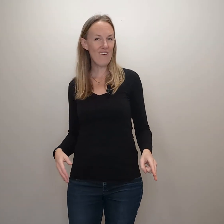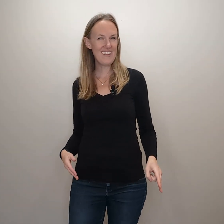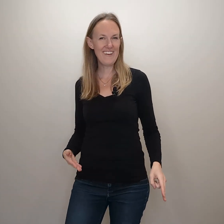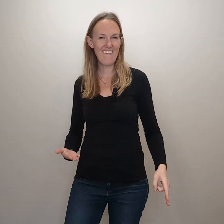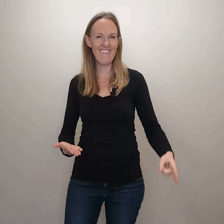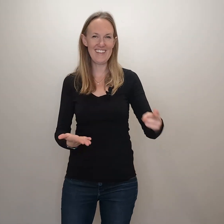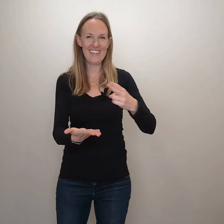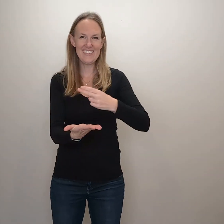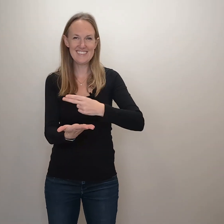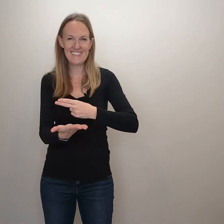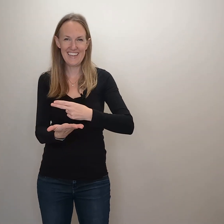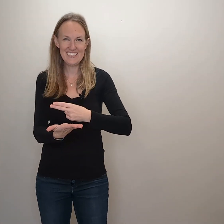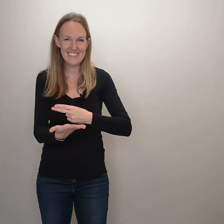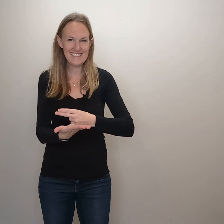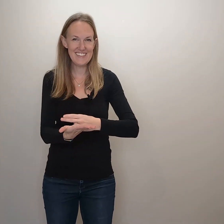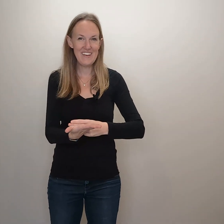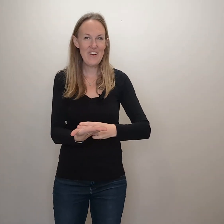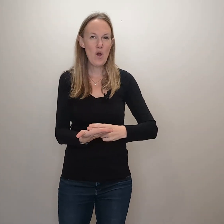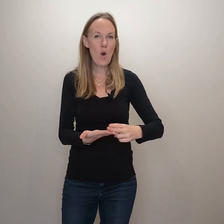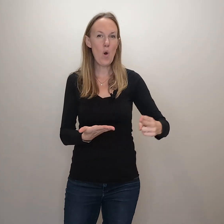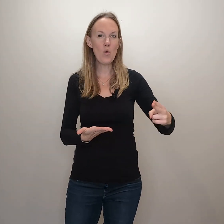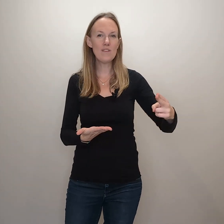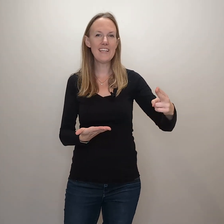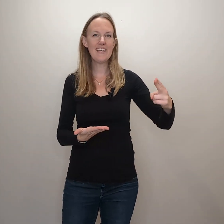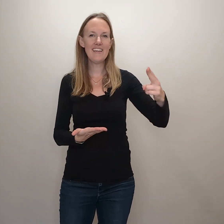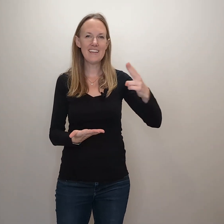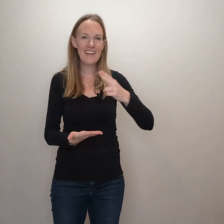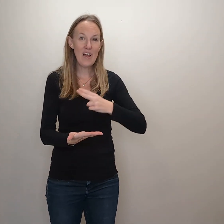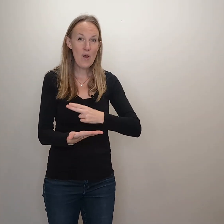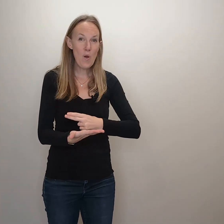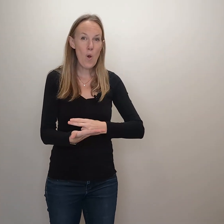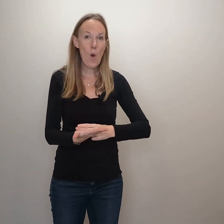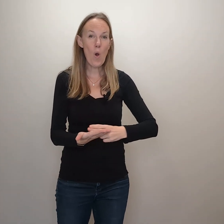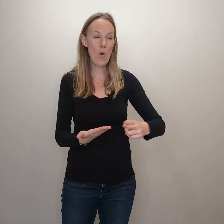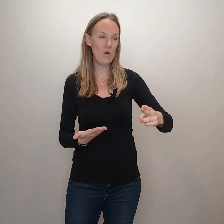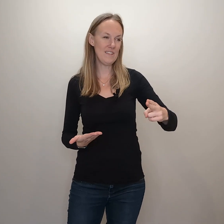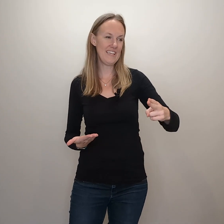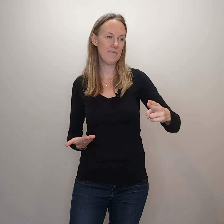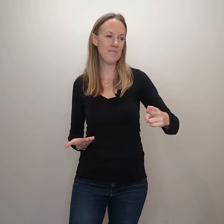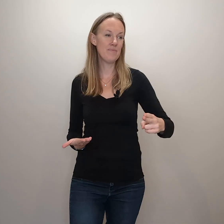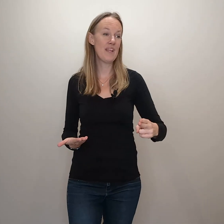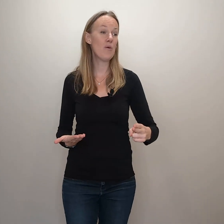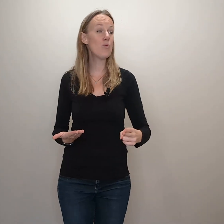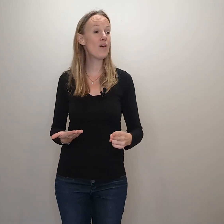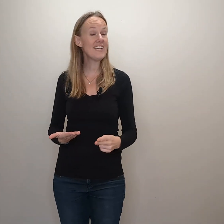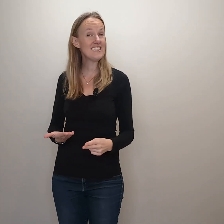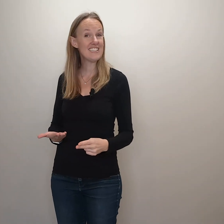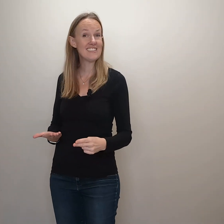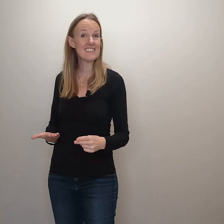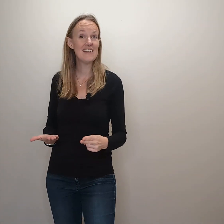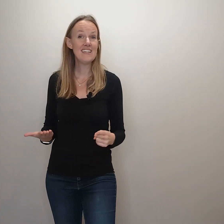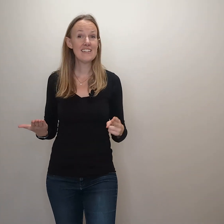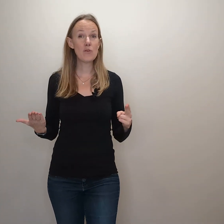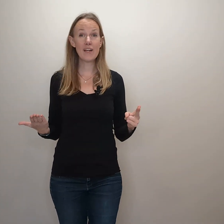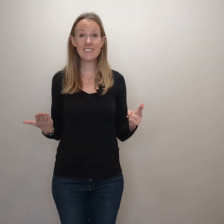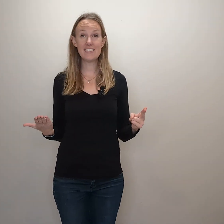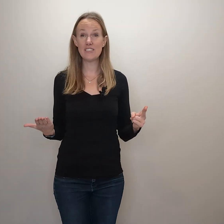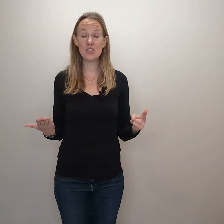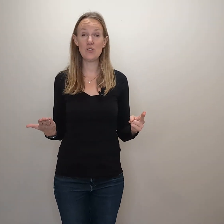holy, holy. So H is holy, holy. Now righteous. Now righteous, there's two